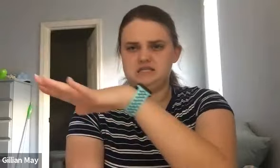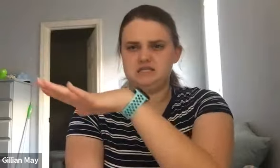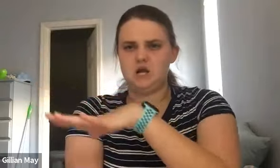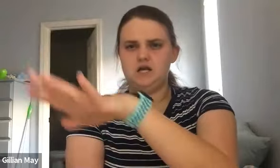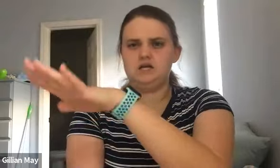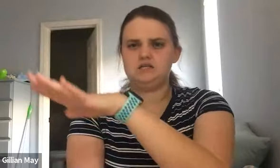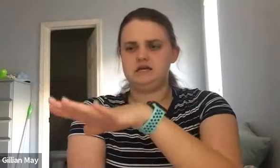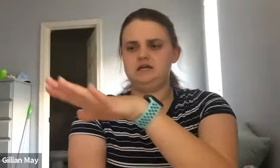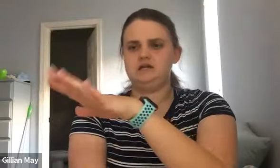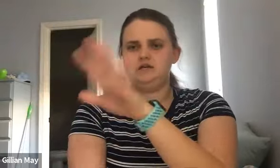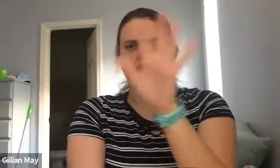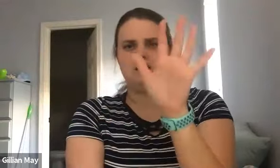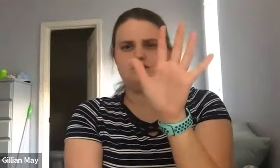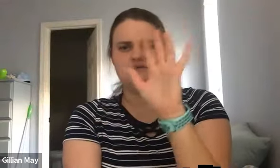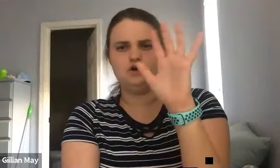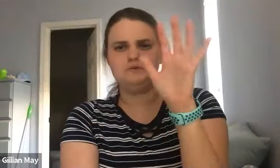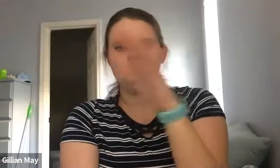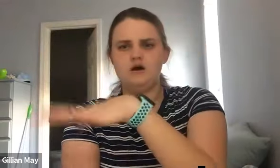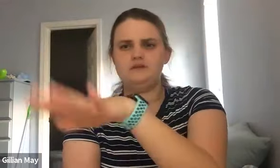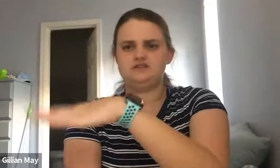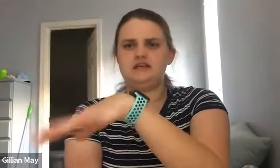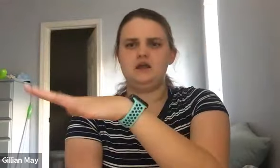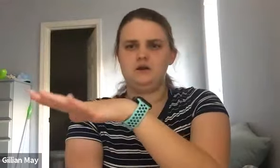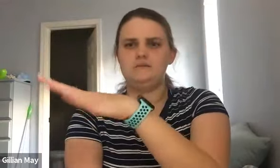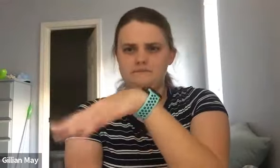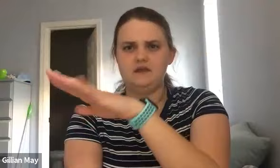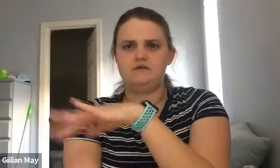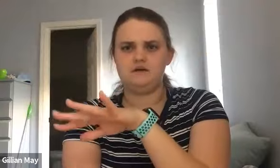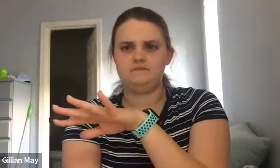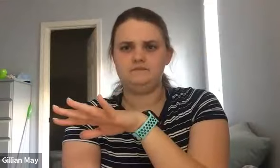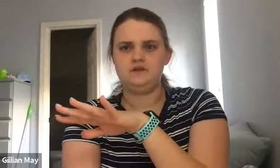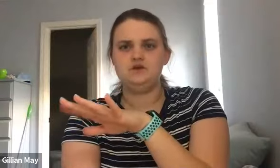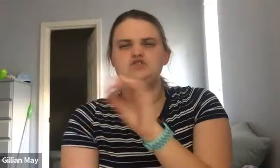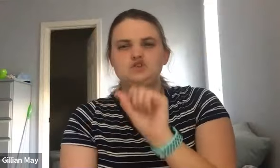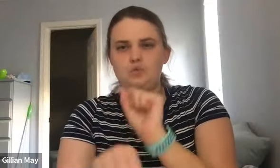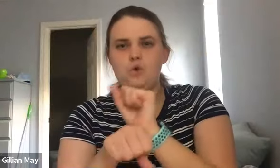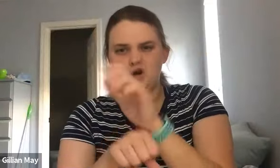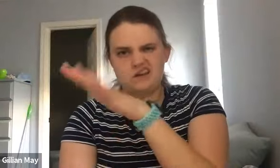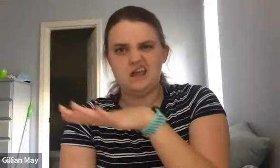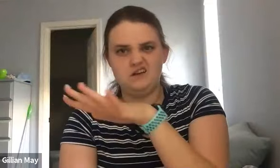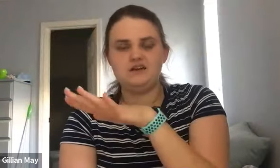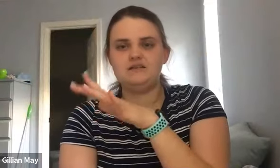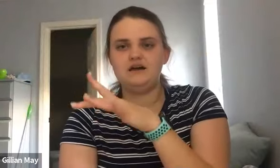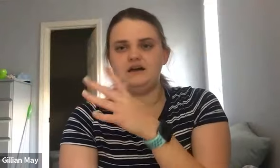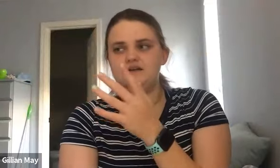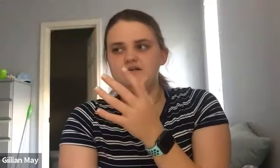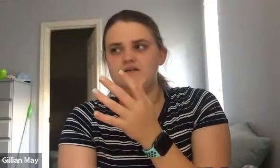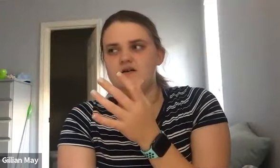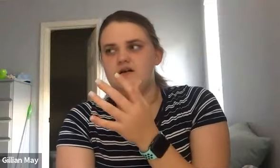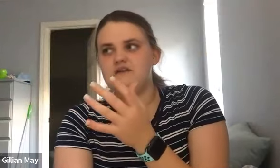this. Area is like you have kind of an open palm and you're just like area. So work area, like if